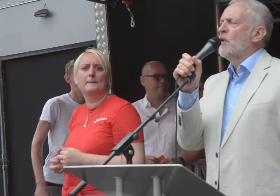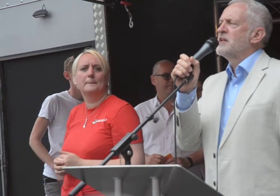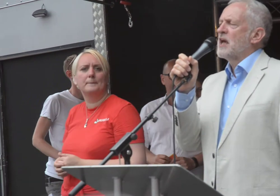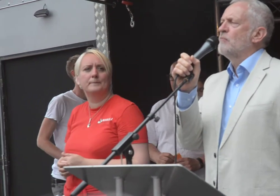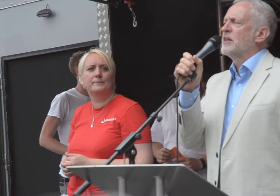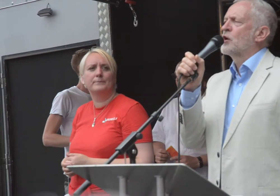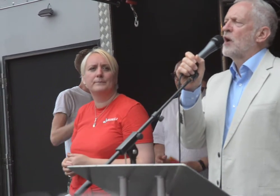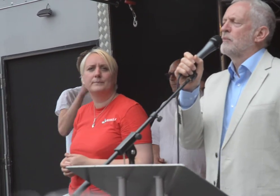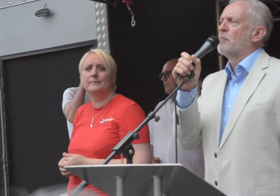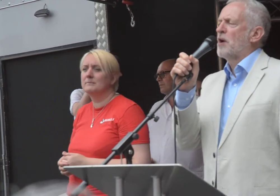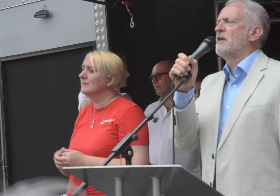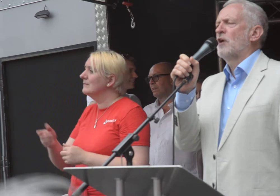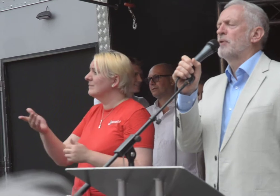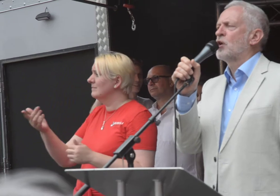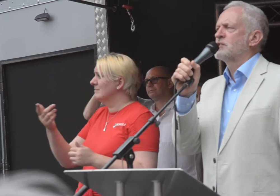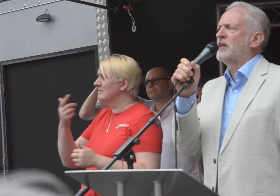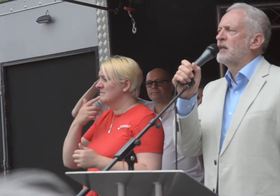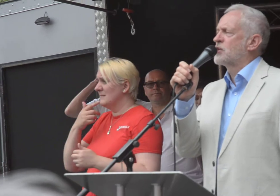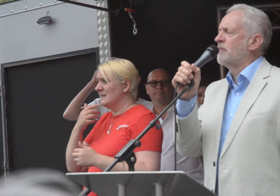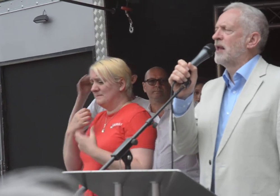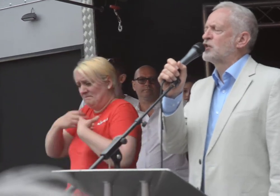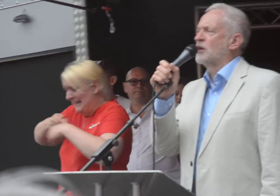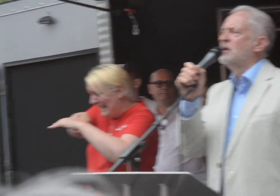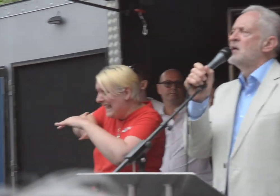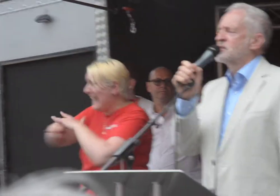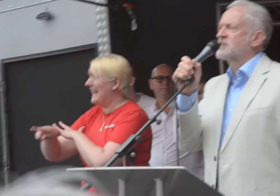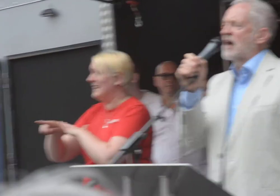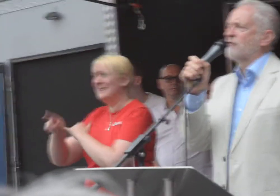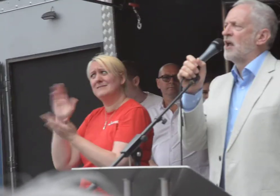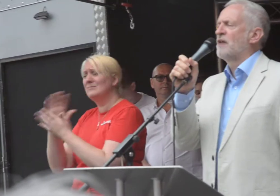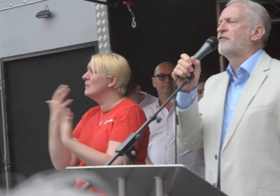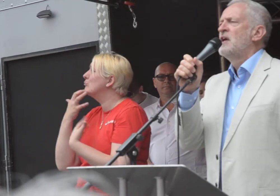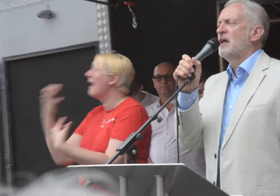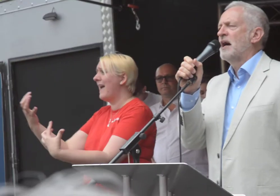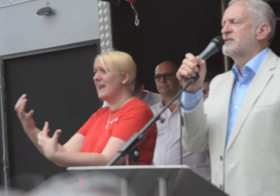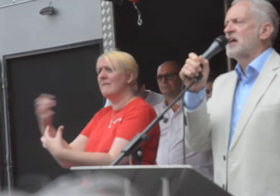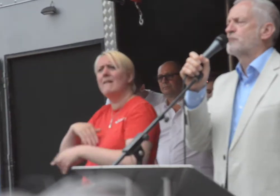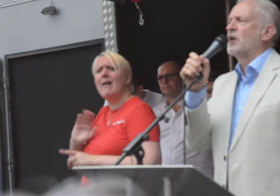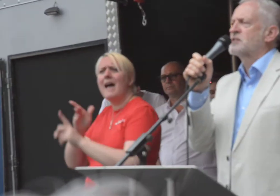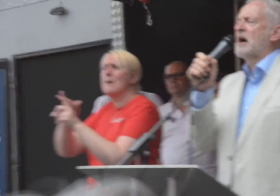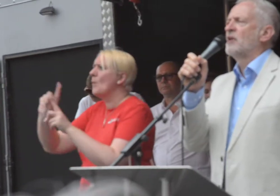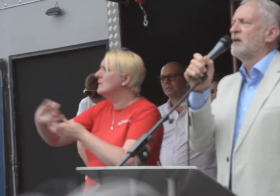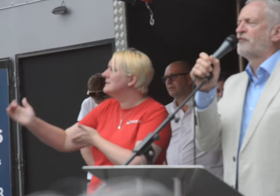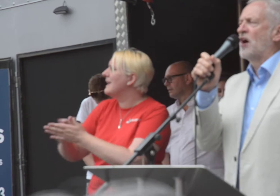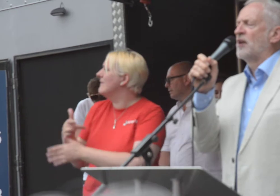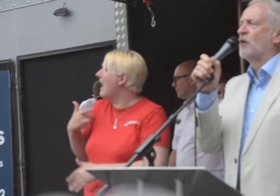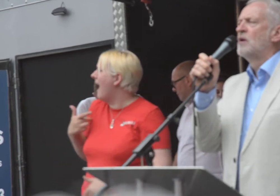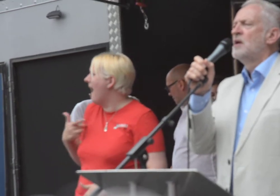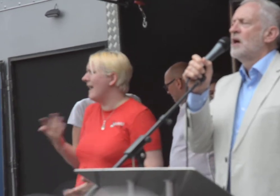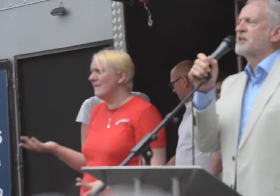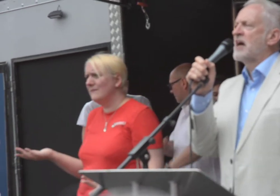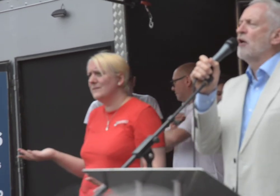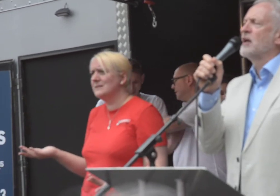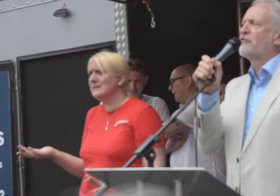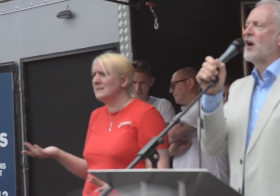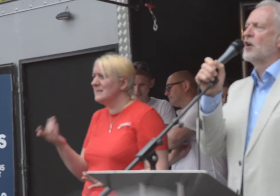They went in with incredible bravery because of their determination to save life in that desperate towering inferno.